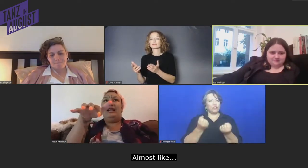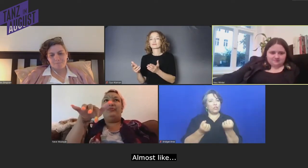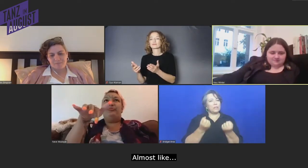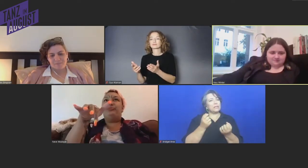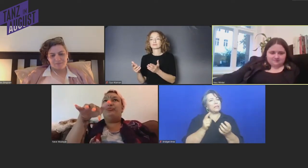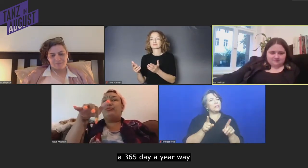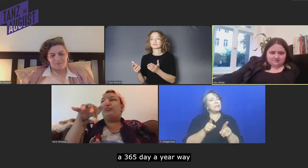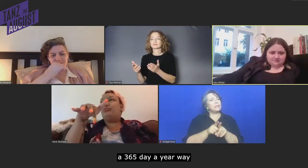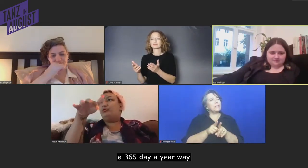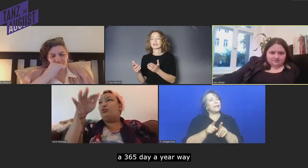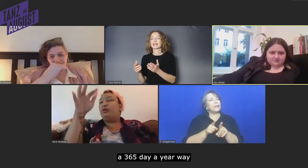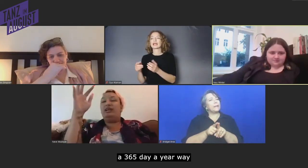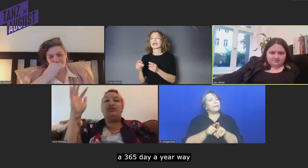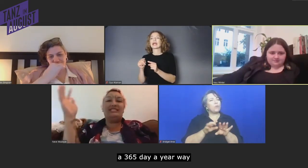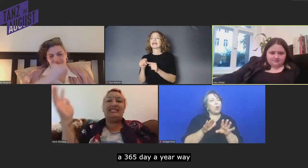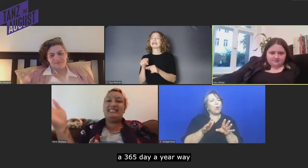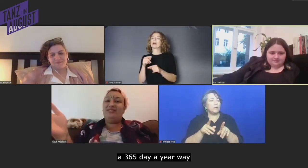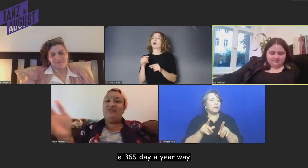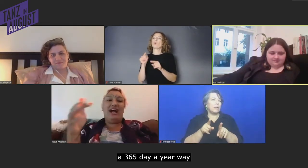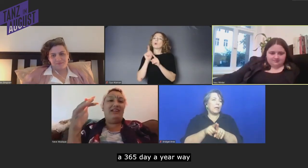a